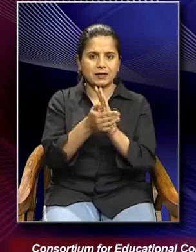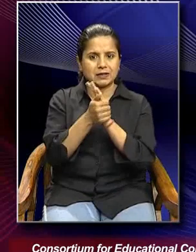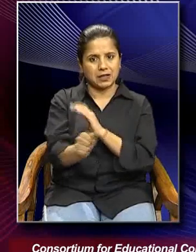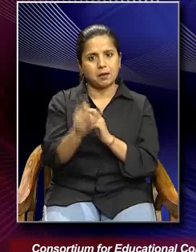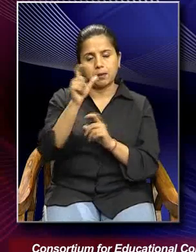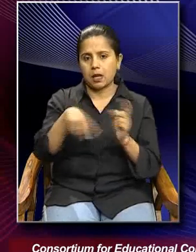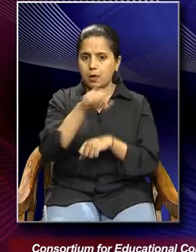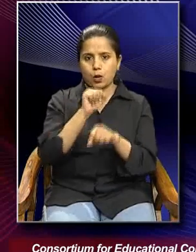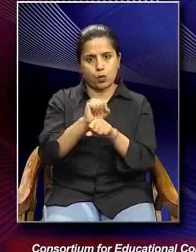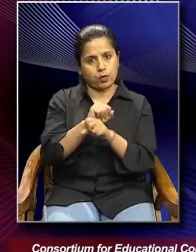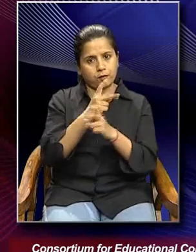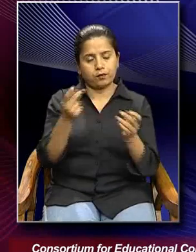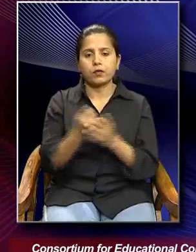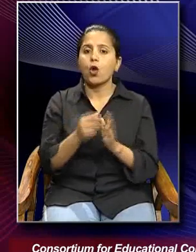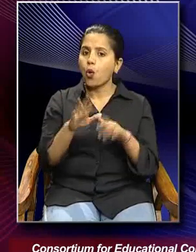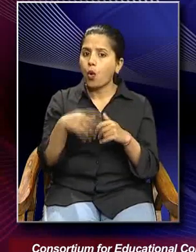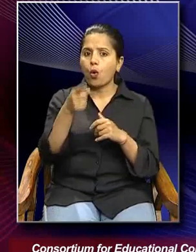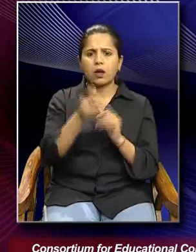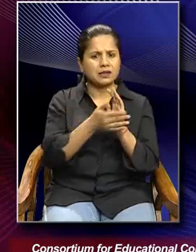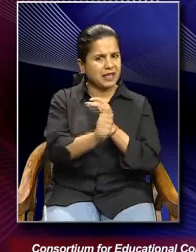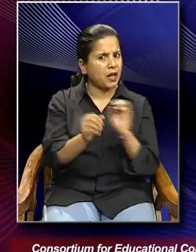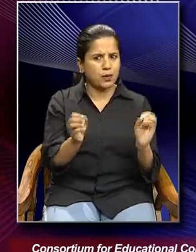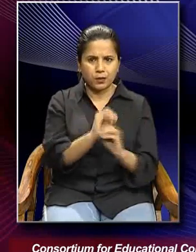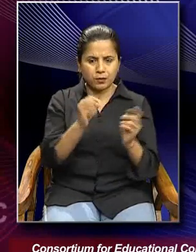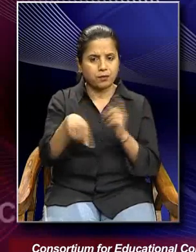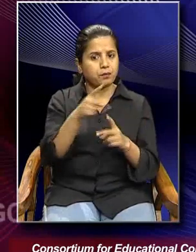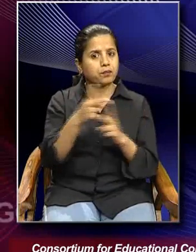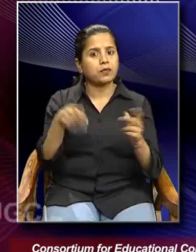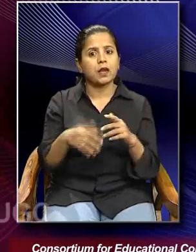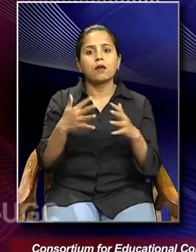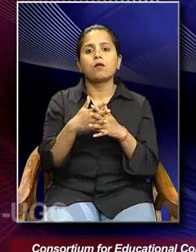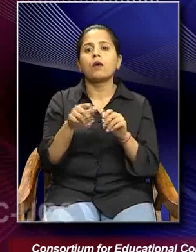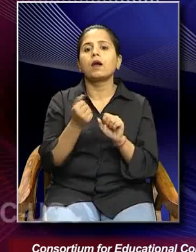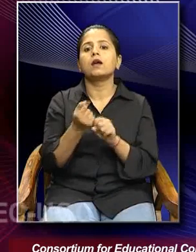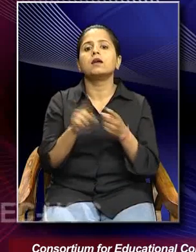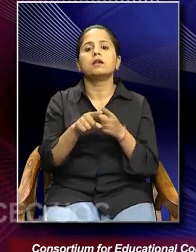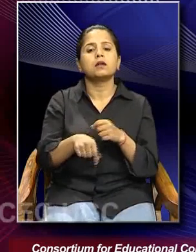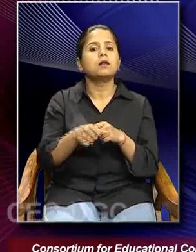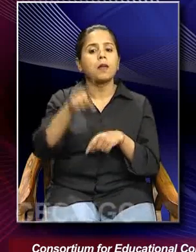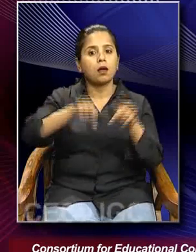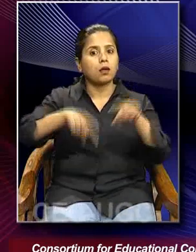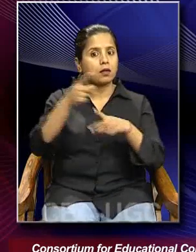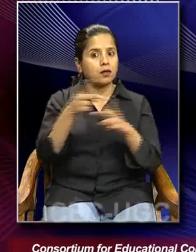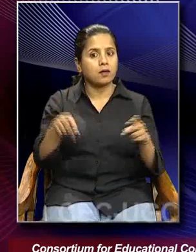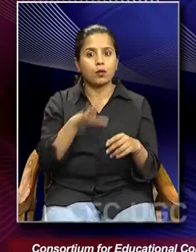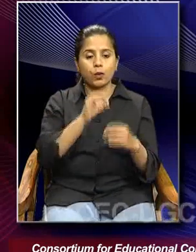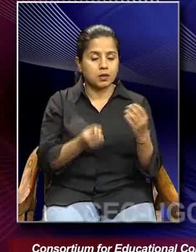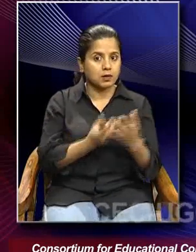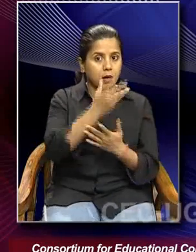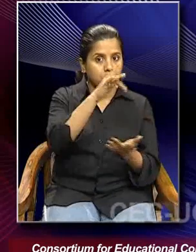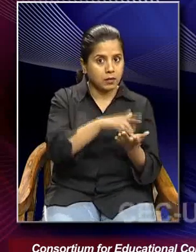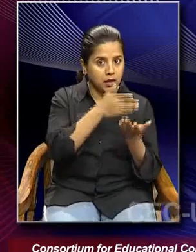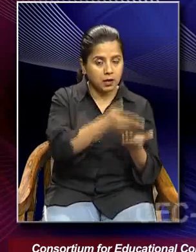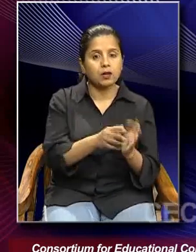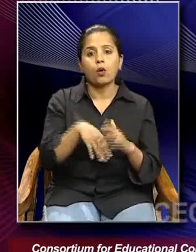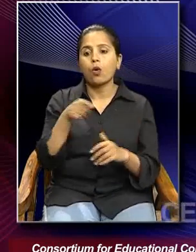force and there is, or even if you have unskilled labor force, the wage differentials both at the place of origin and at the place